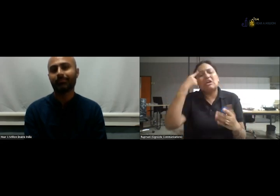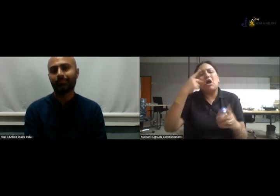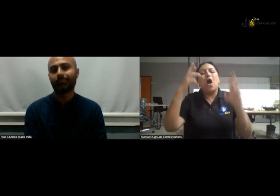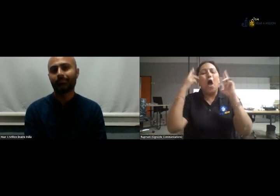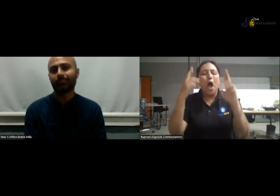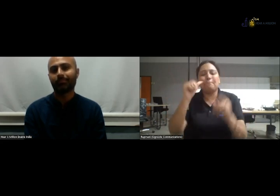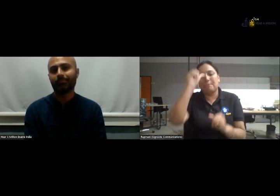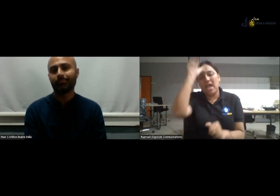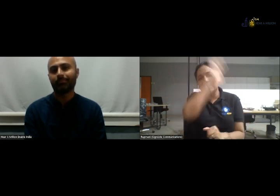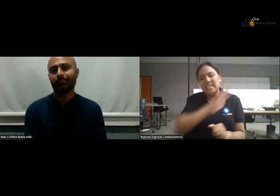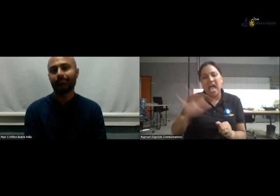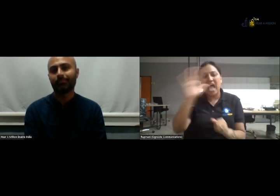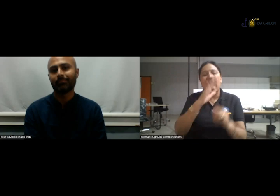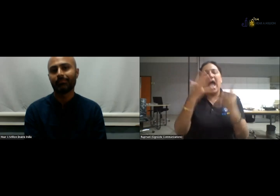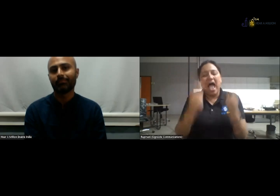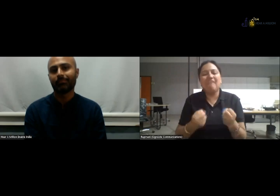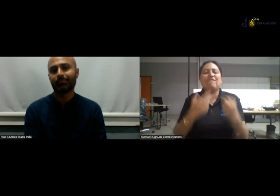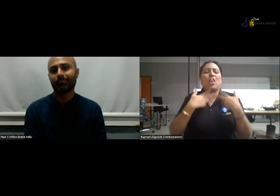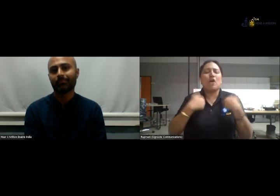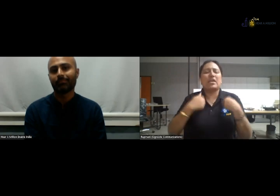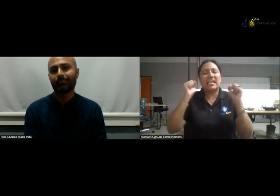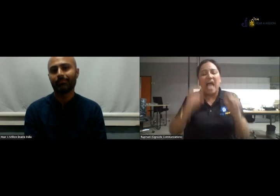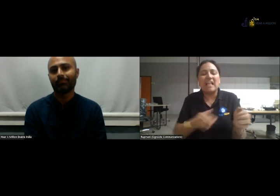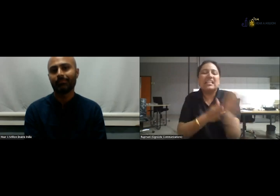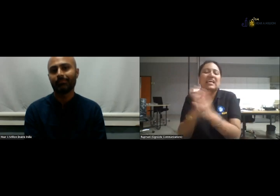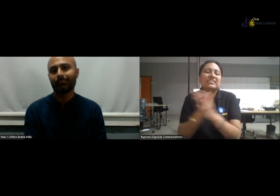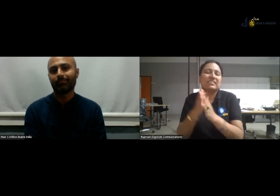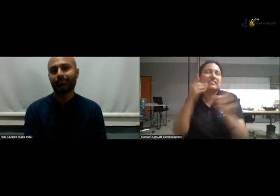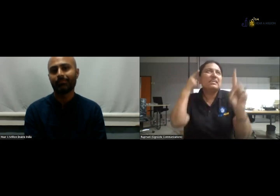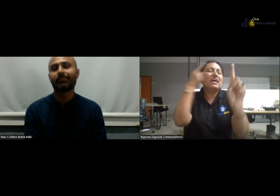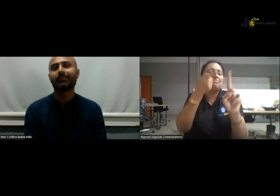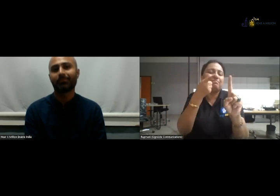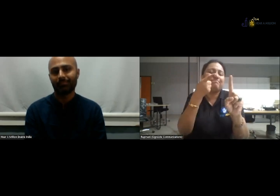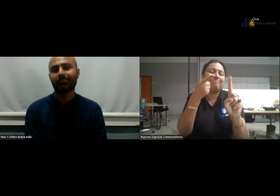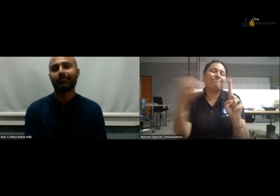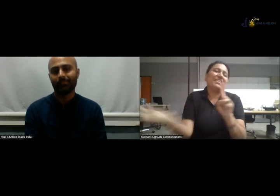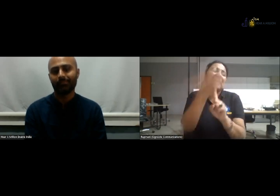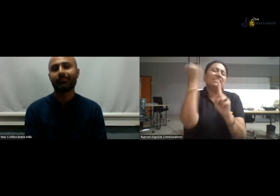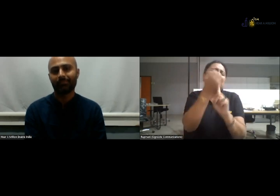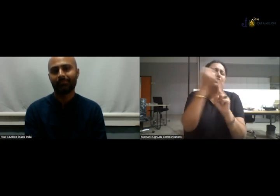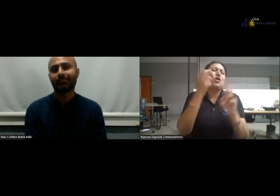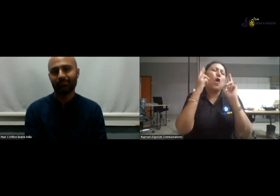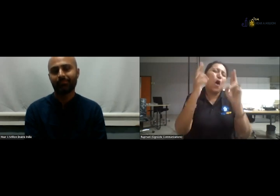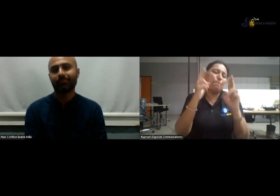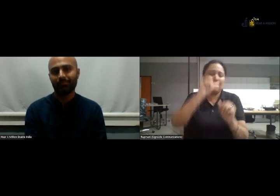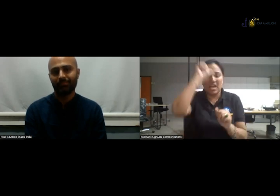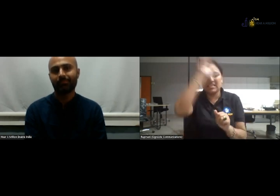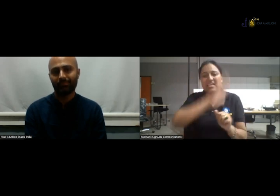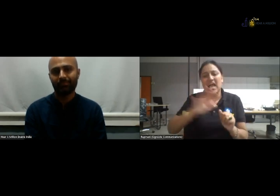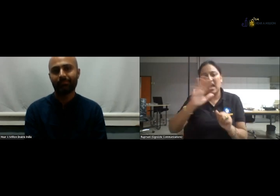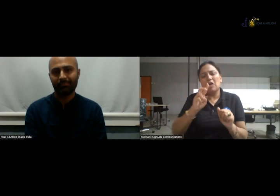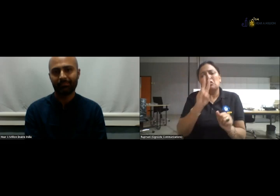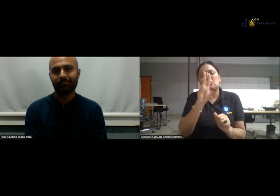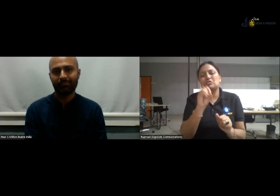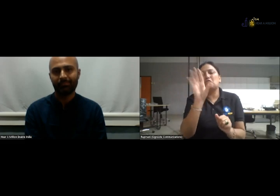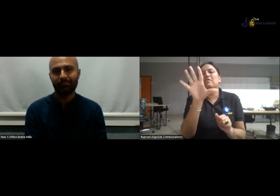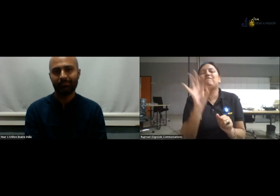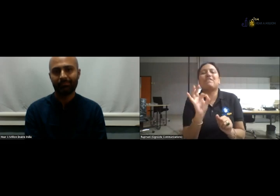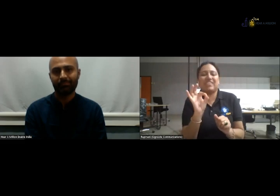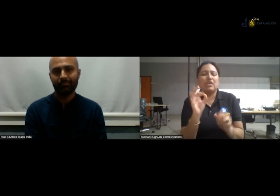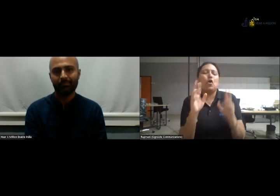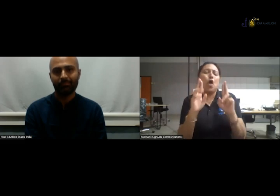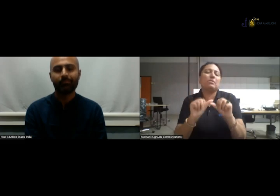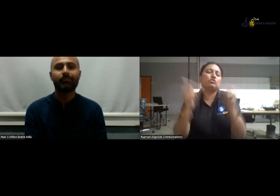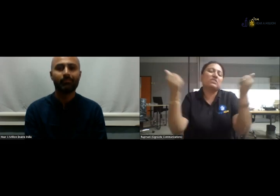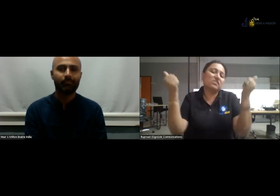can do what she told me. I just remembered that you can do everything. You can be positive and just be passionate what you